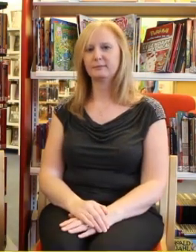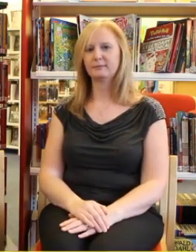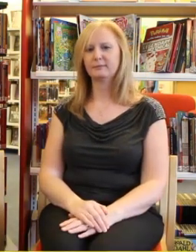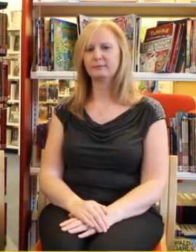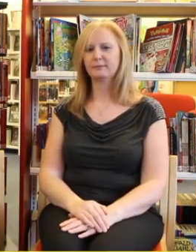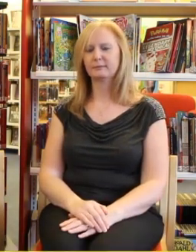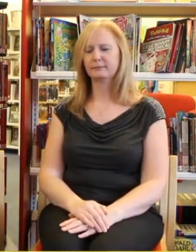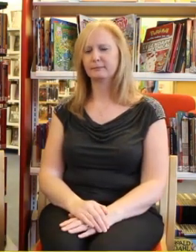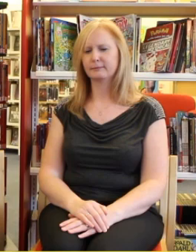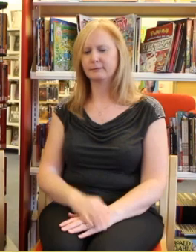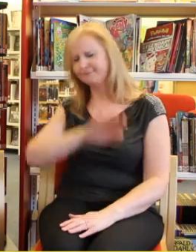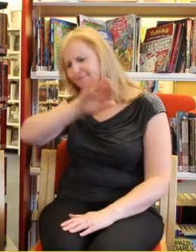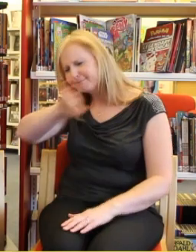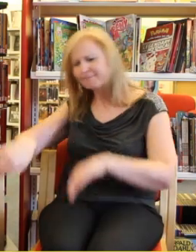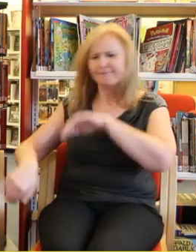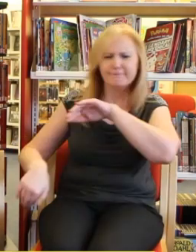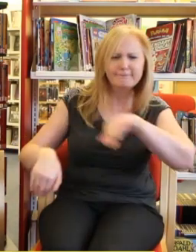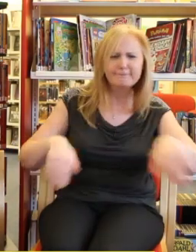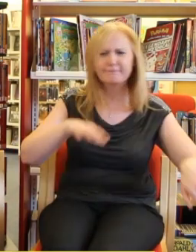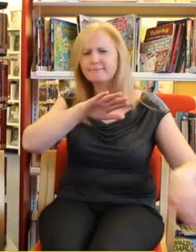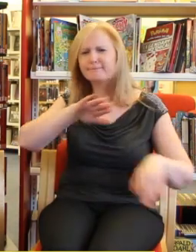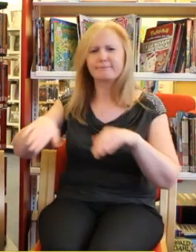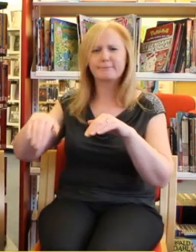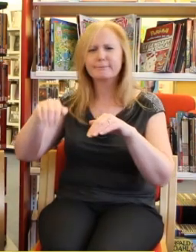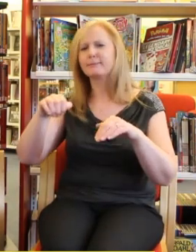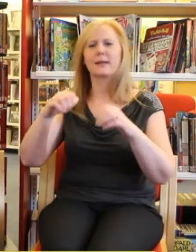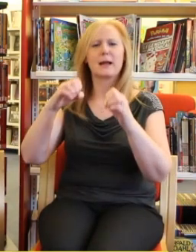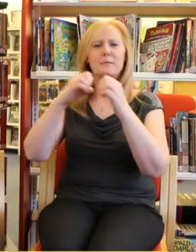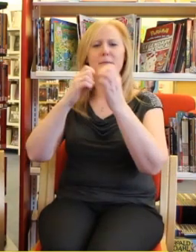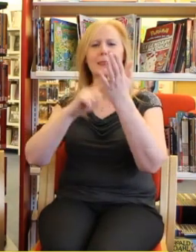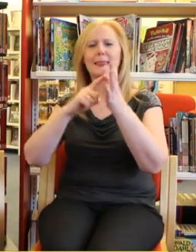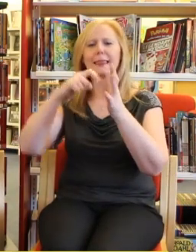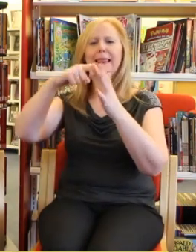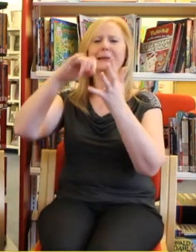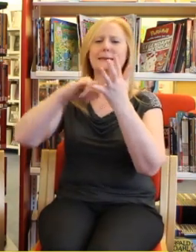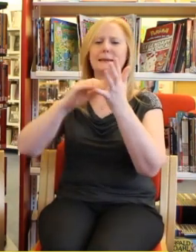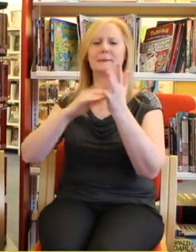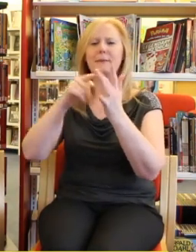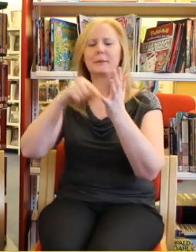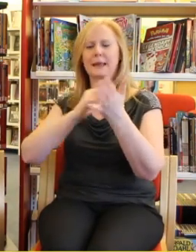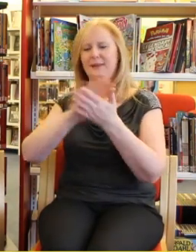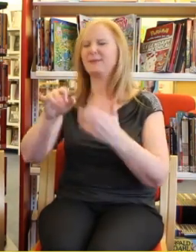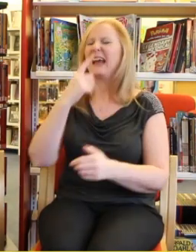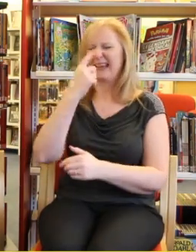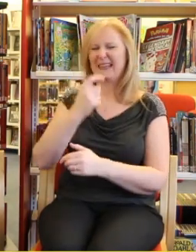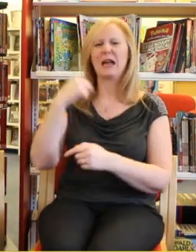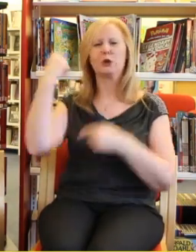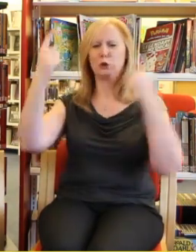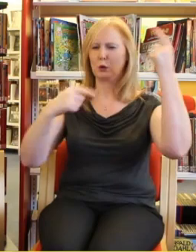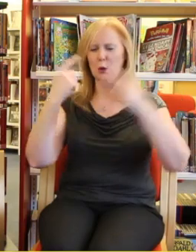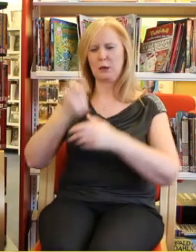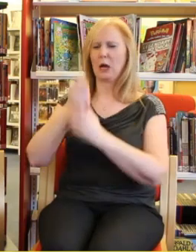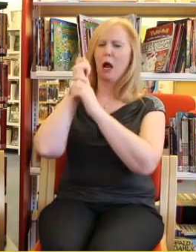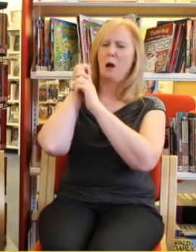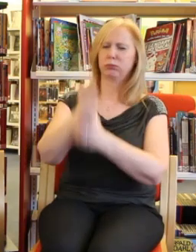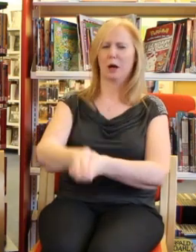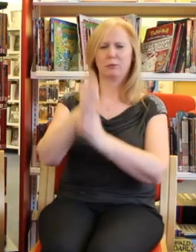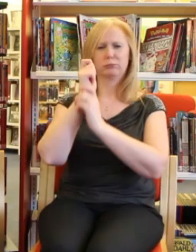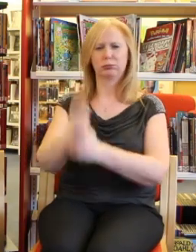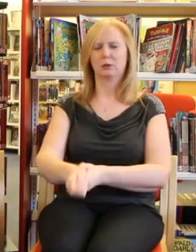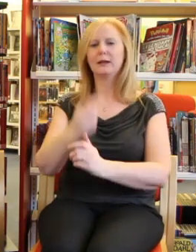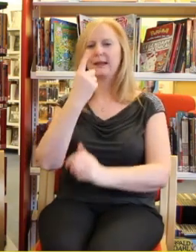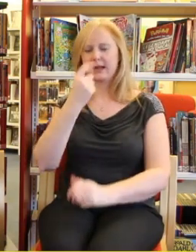Make way cried the blacksmith above all the clamour. I can make lots of noise with my anvil and hammer.